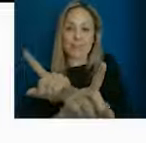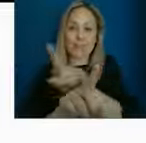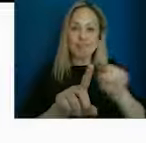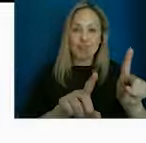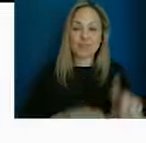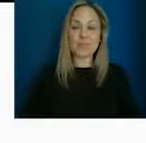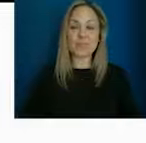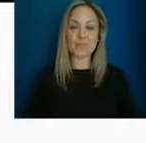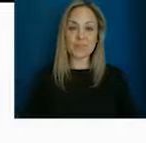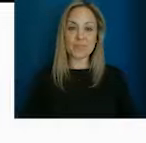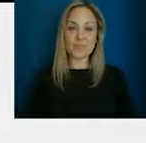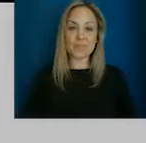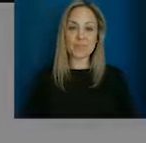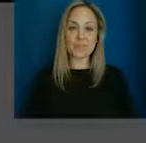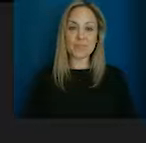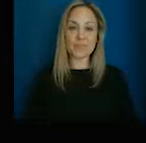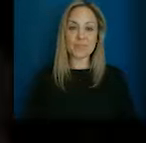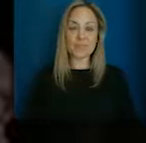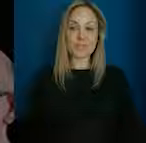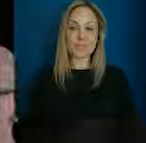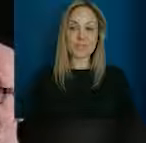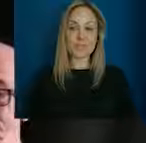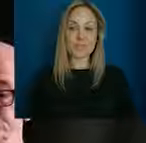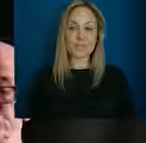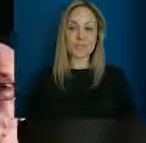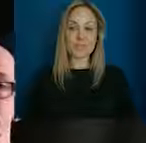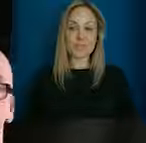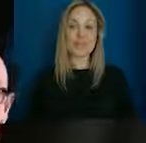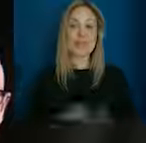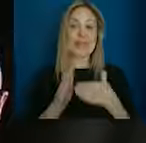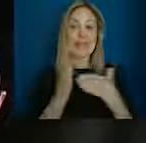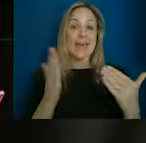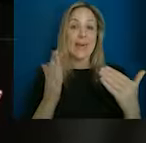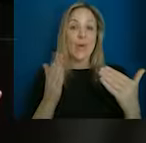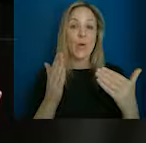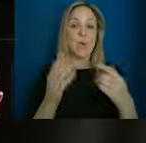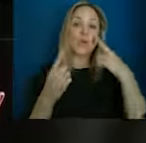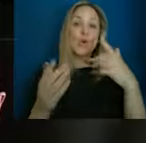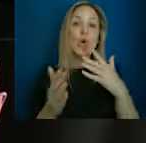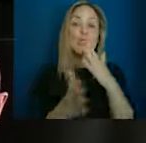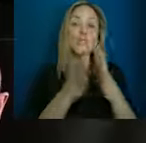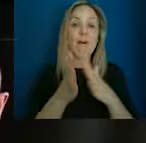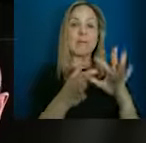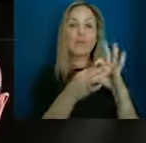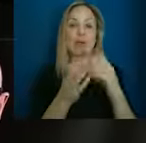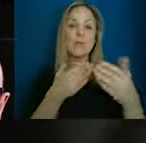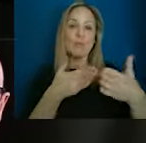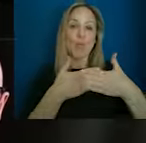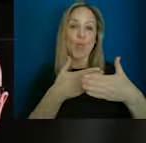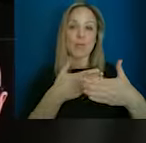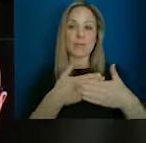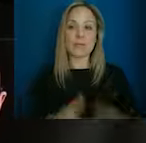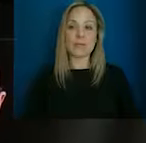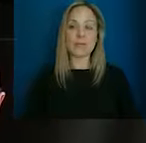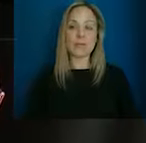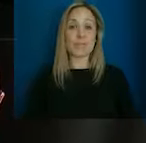Now we're going to look at some signs related to doorways. The first is a doorway opening towards you.